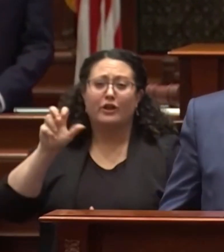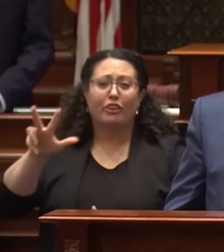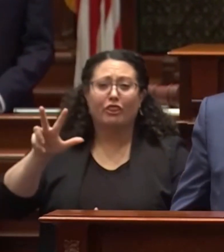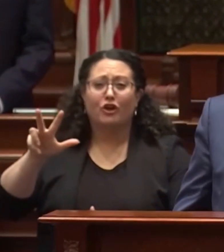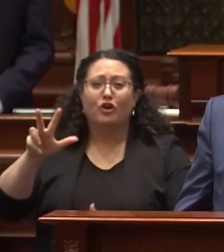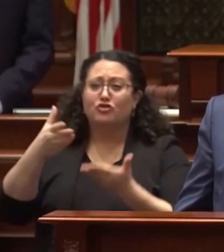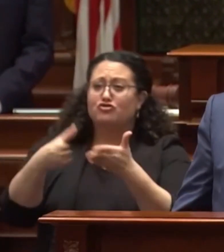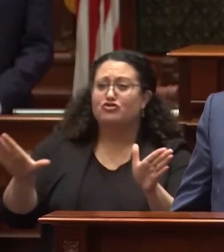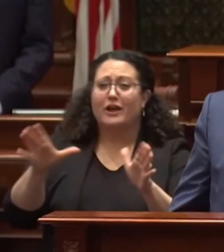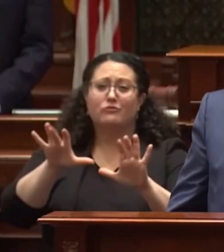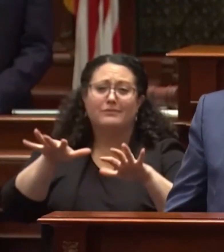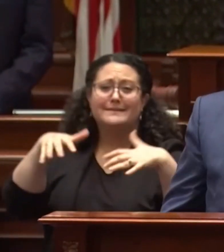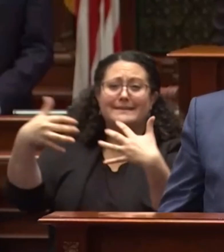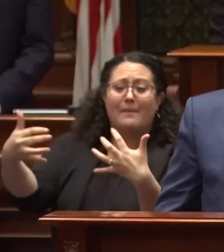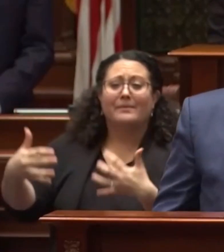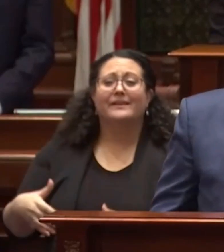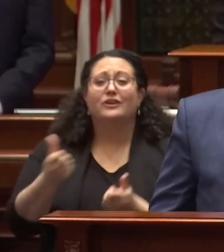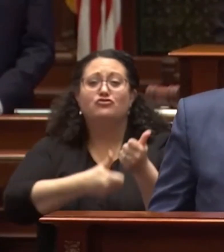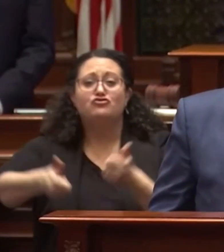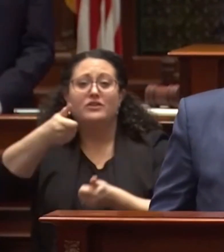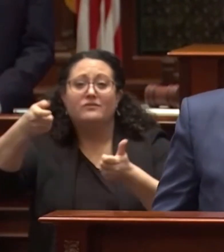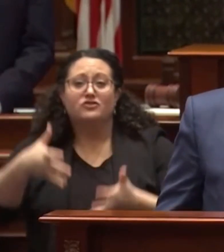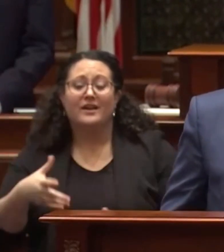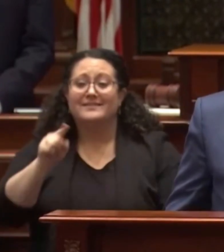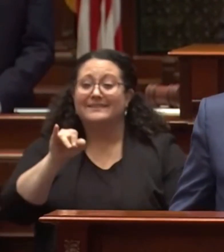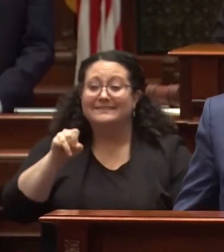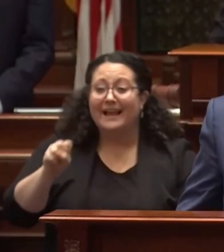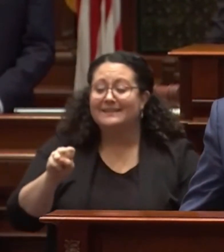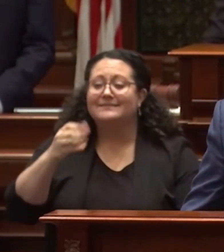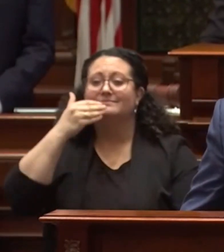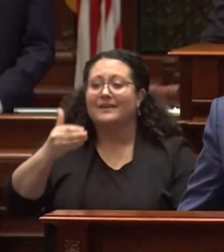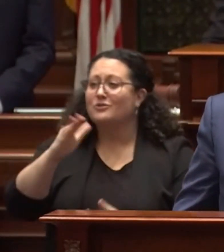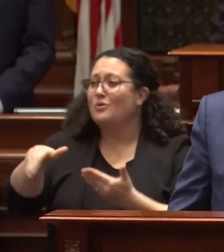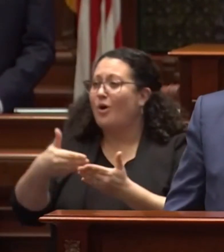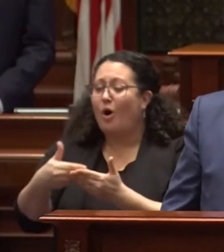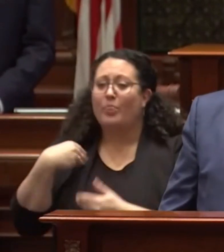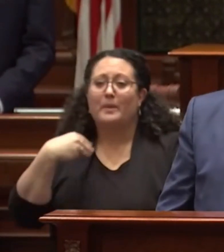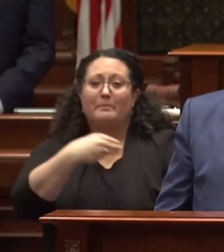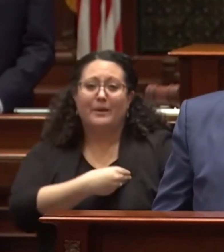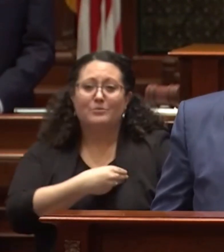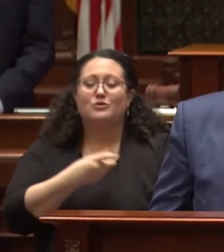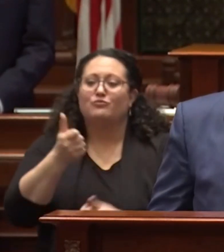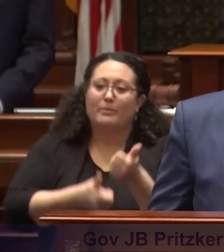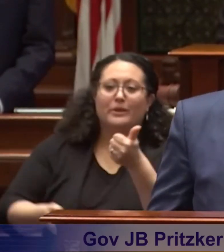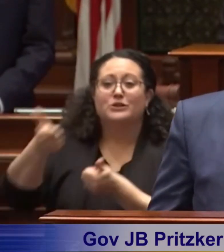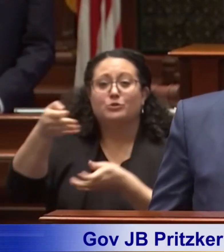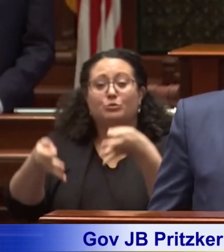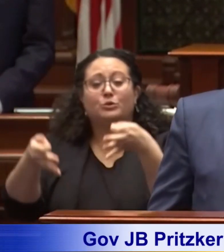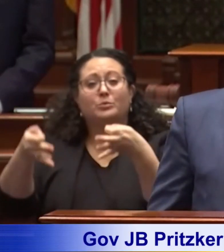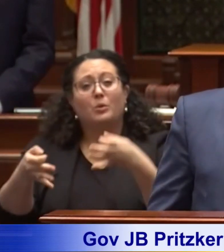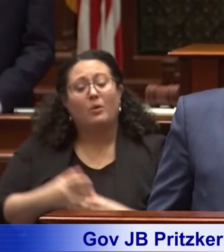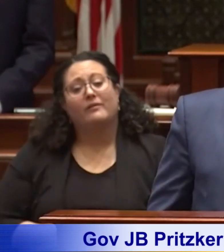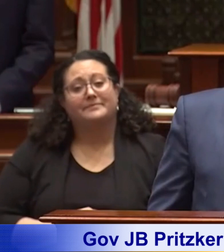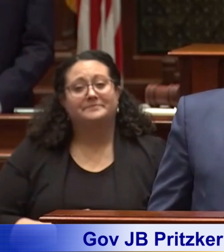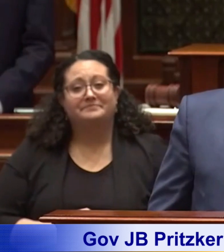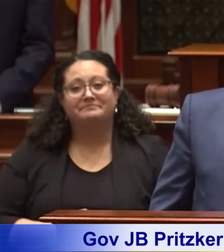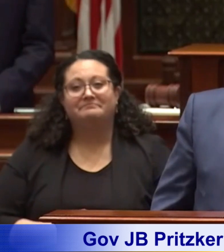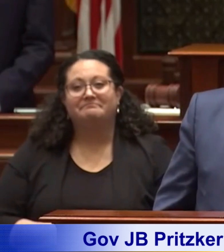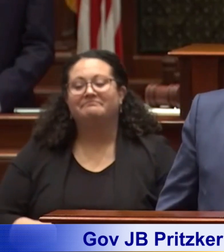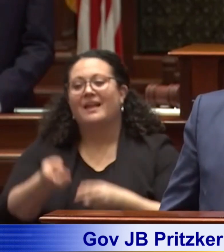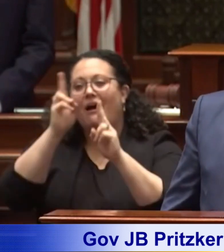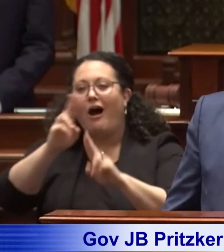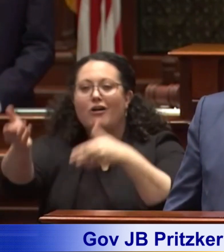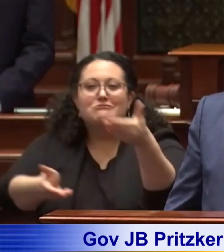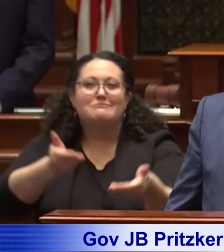103rd General Assembly, Chief Justice Tice, and of course all the members of the Supreme Court,